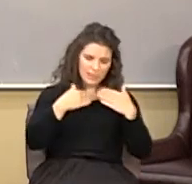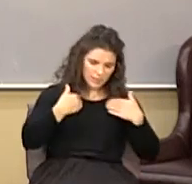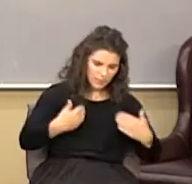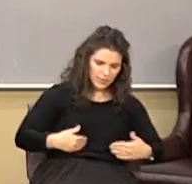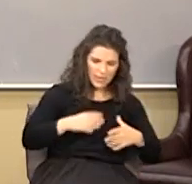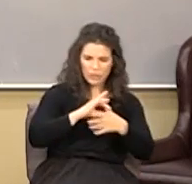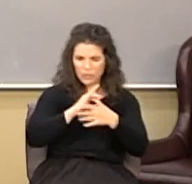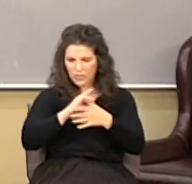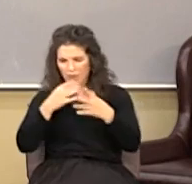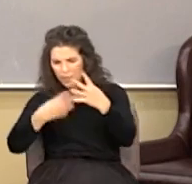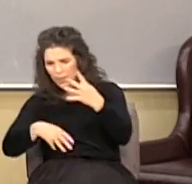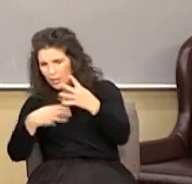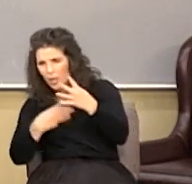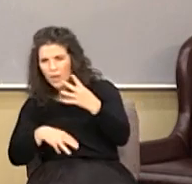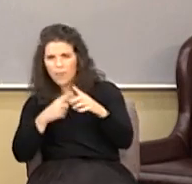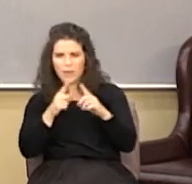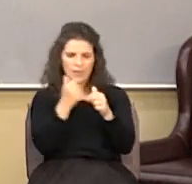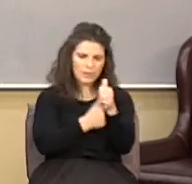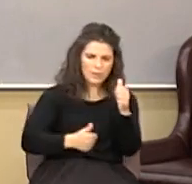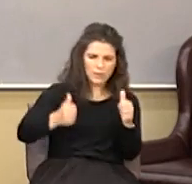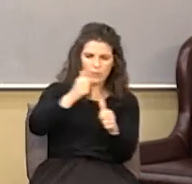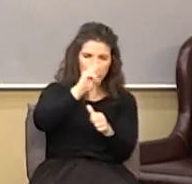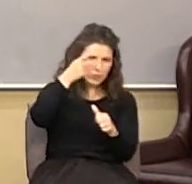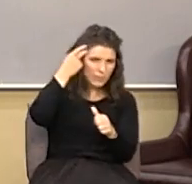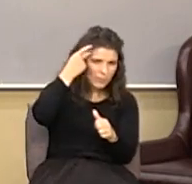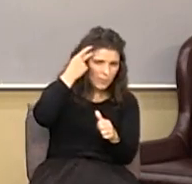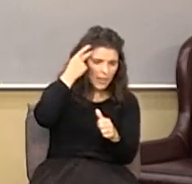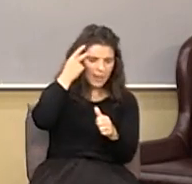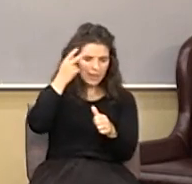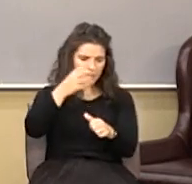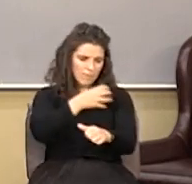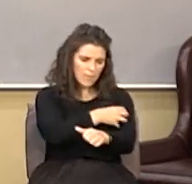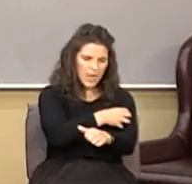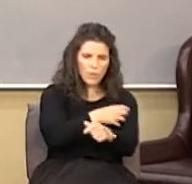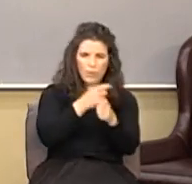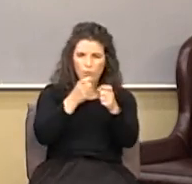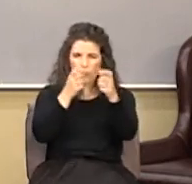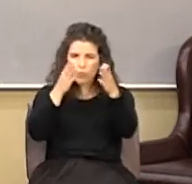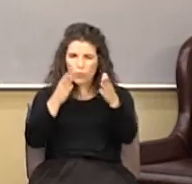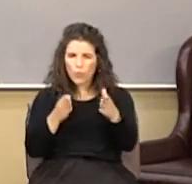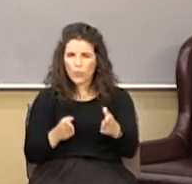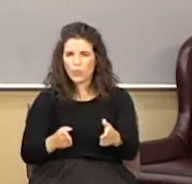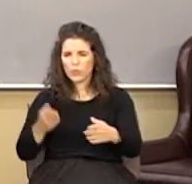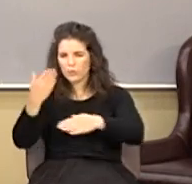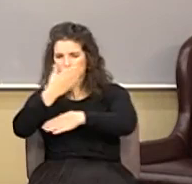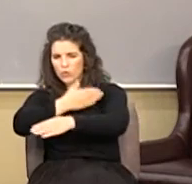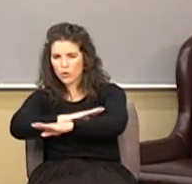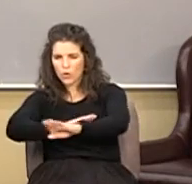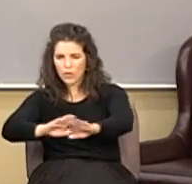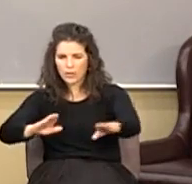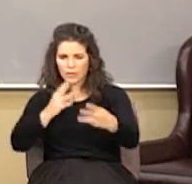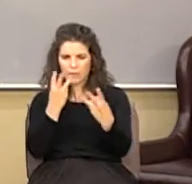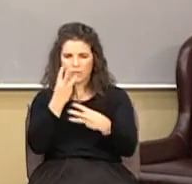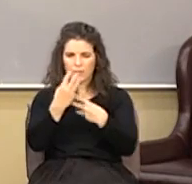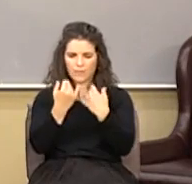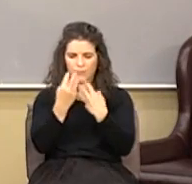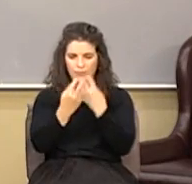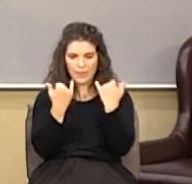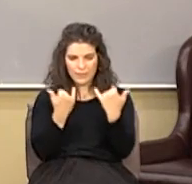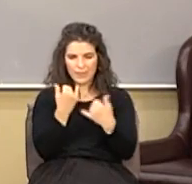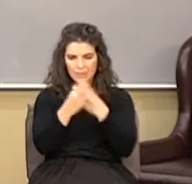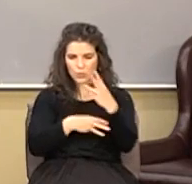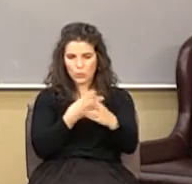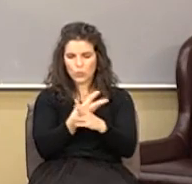powers, against the rulers of the darkness of this world, against spiritual wickedness in high places. Now we're looking at verse 16,